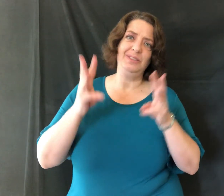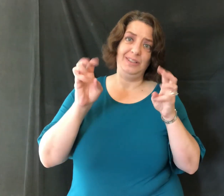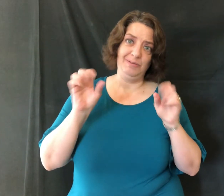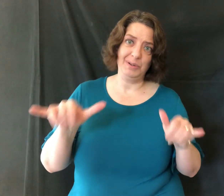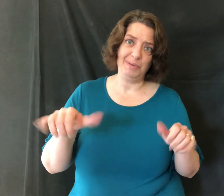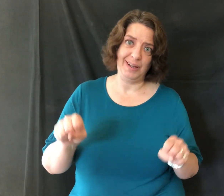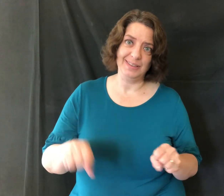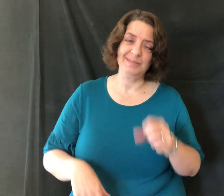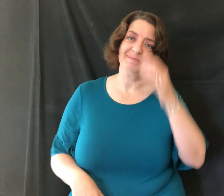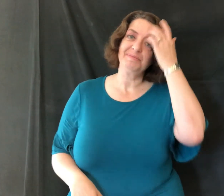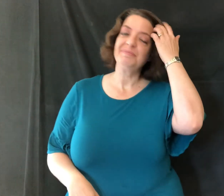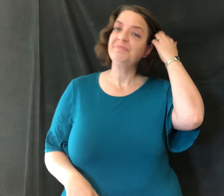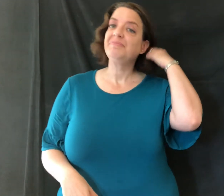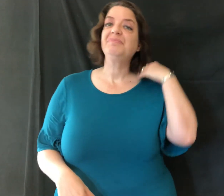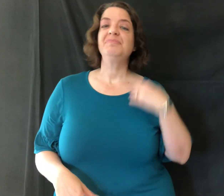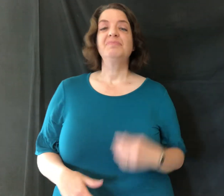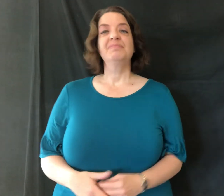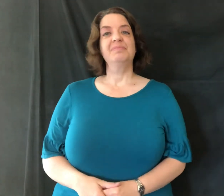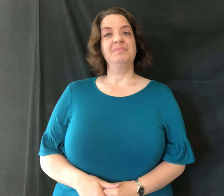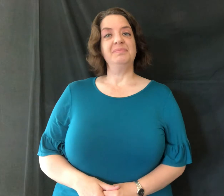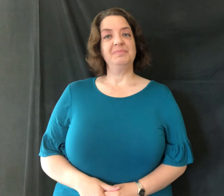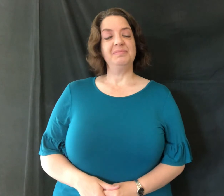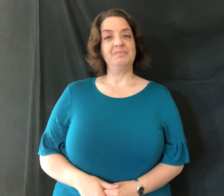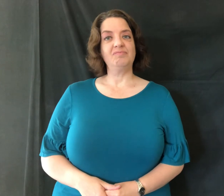It can be used in all sorts of different ways.